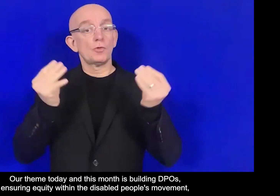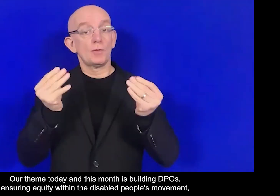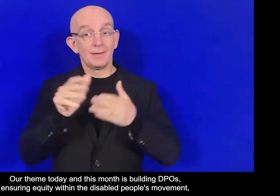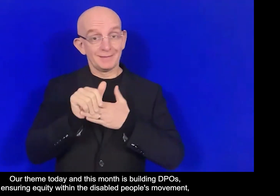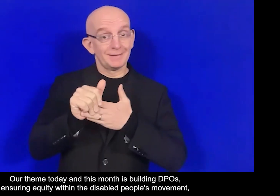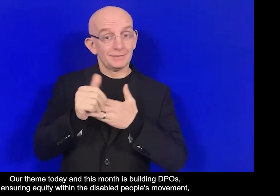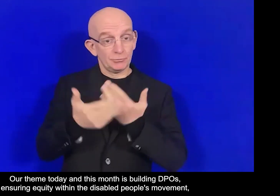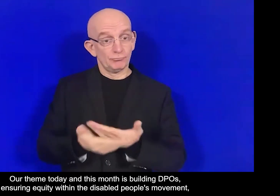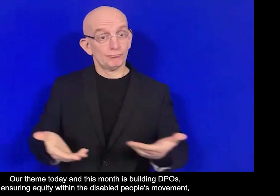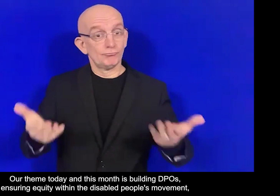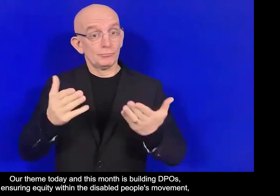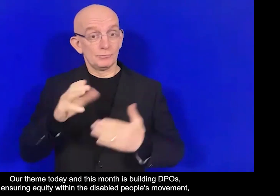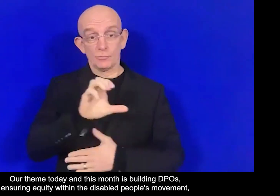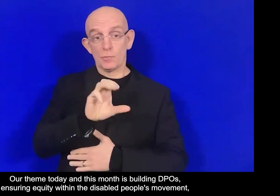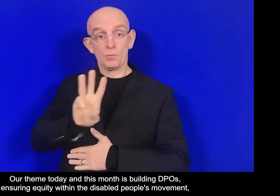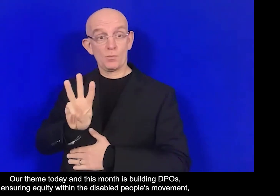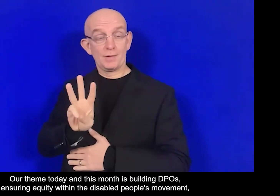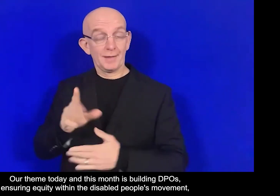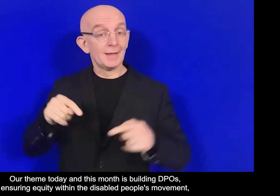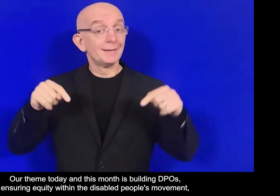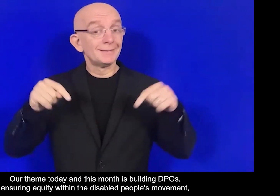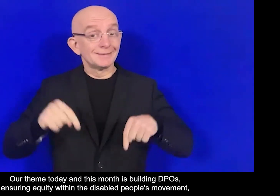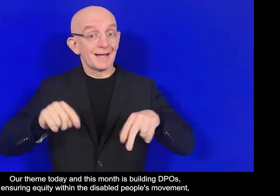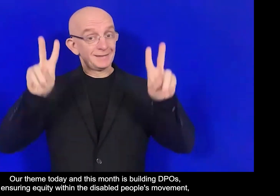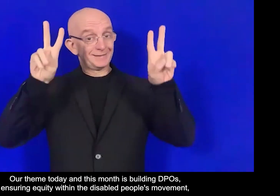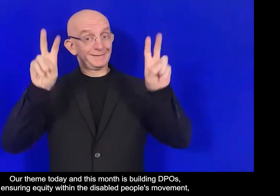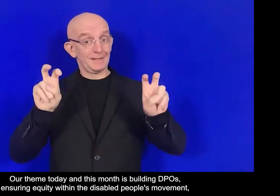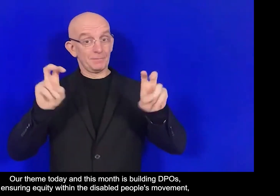is Building this DPO,